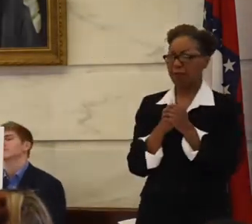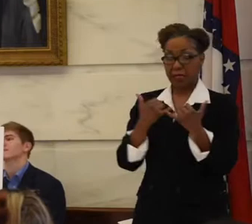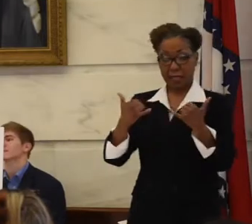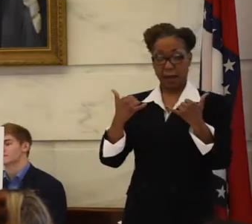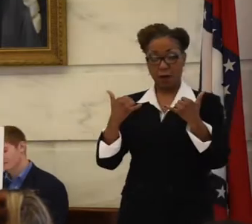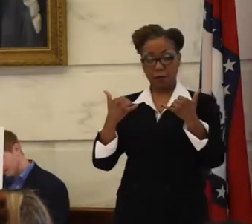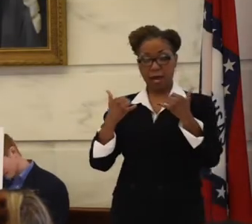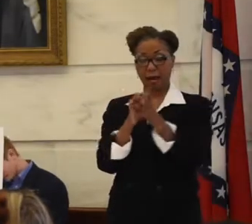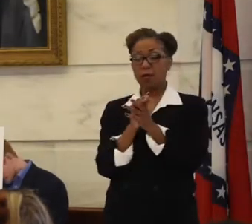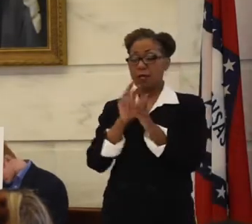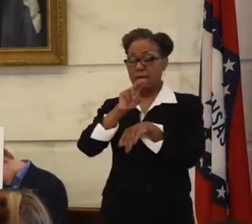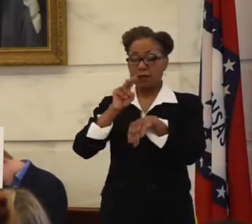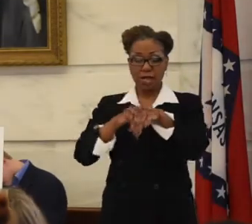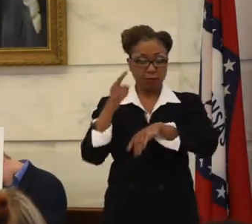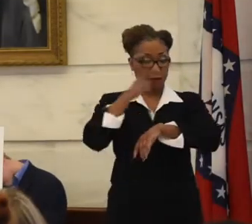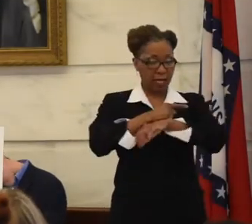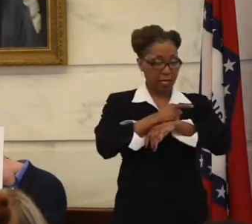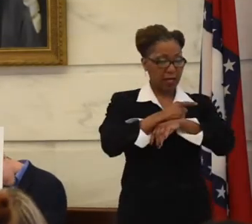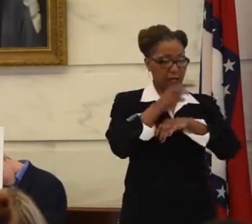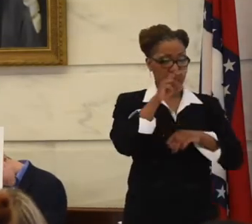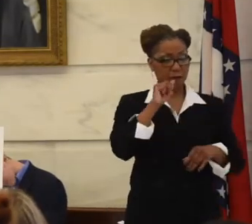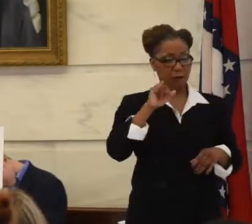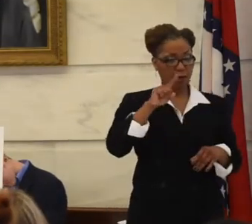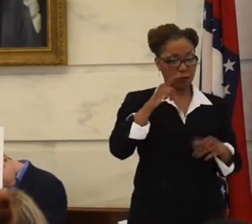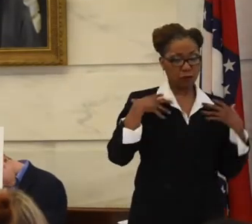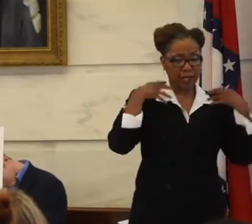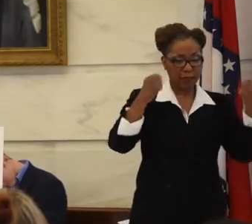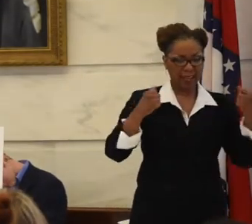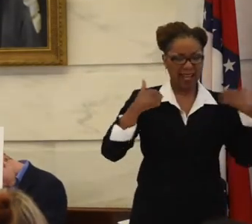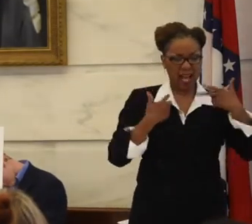Now, the National Day of Racial Equity, there are three